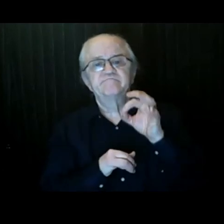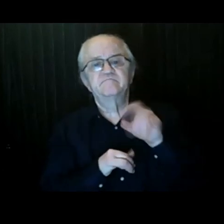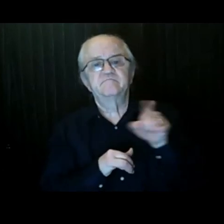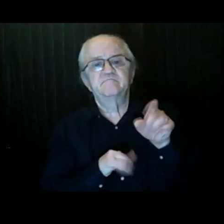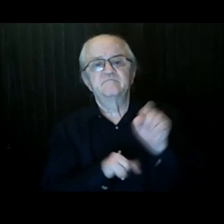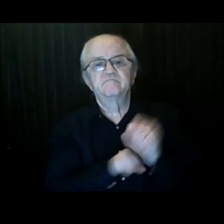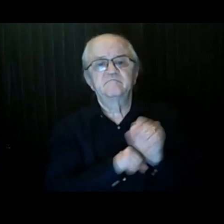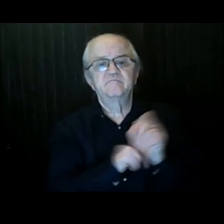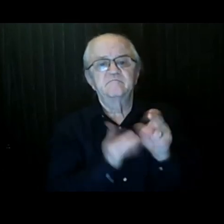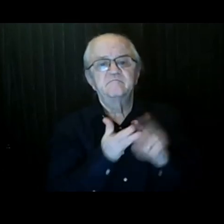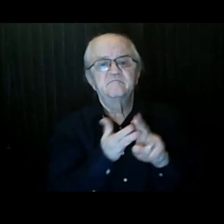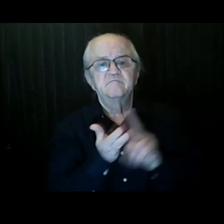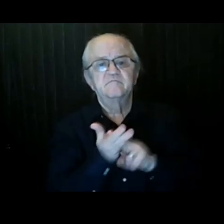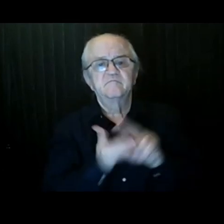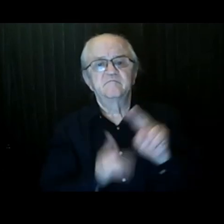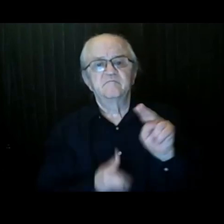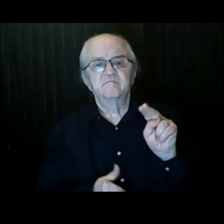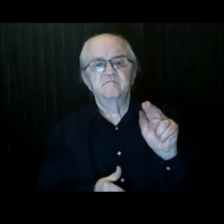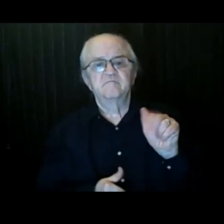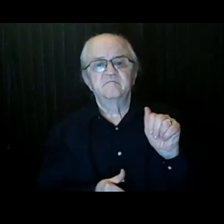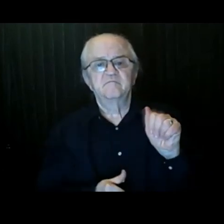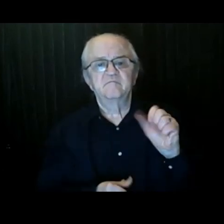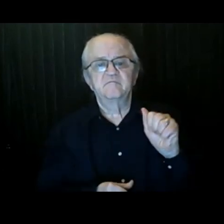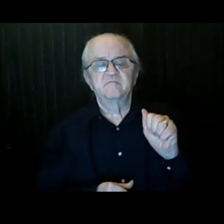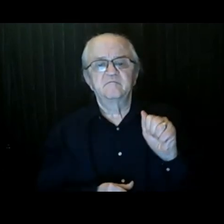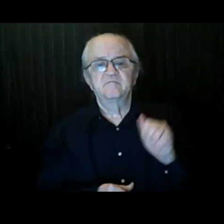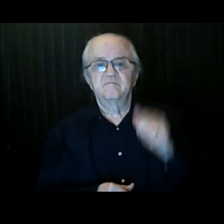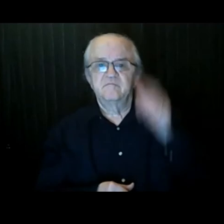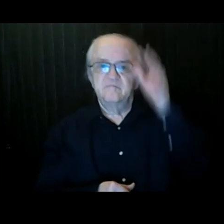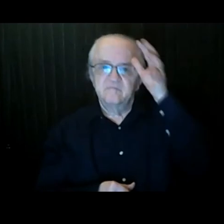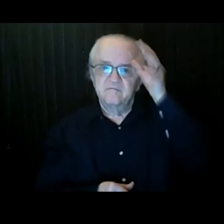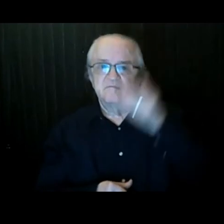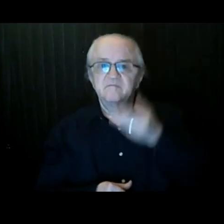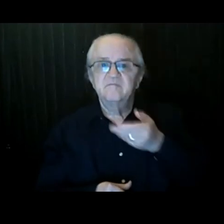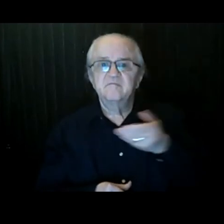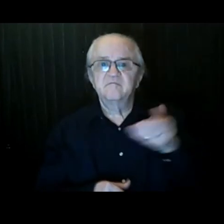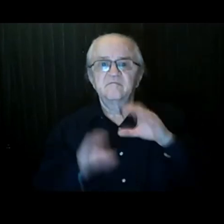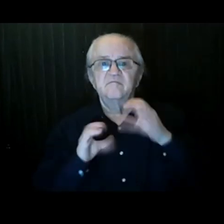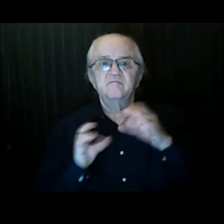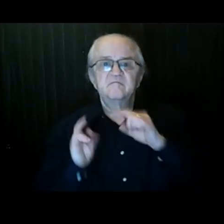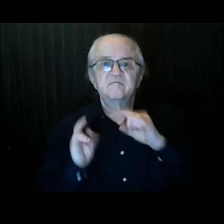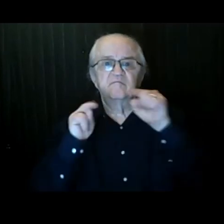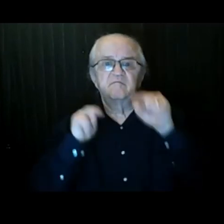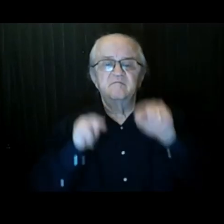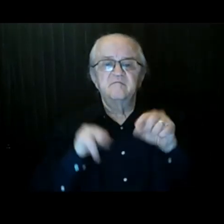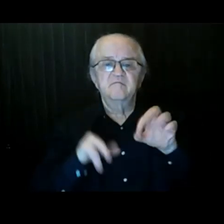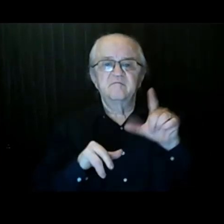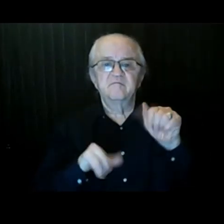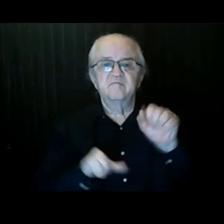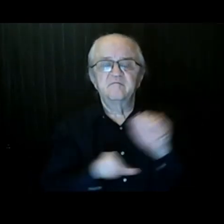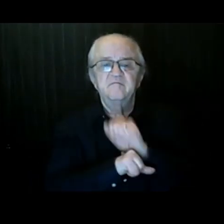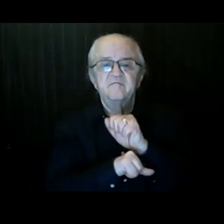contract with NASA, and he was invited to be on the team to go down to Cape Canaveral and work on the Apollo